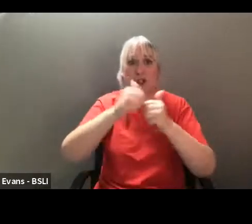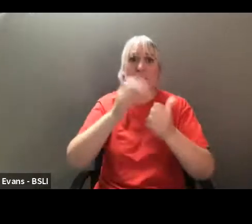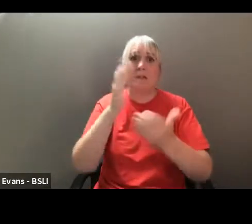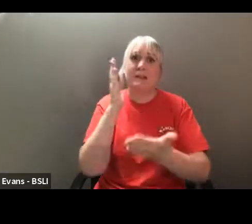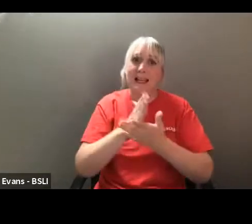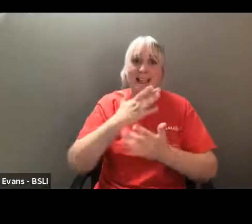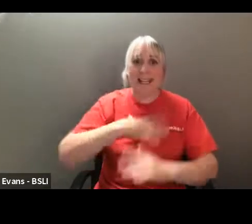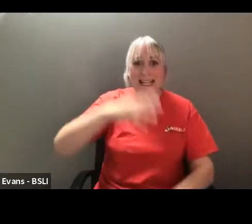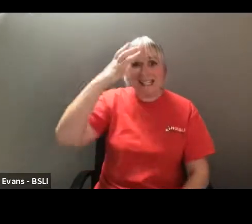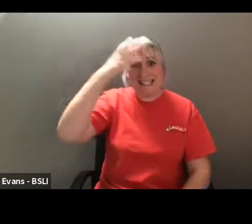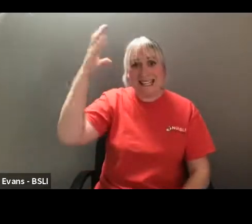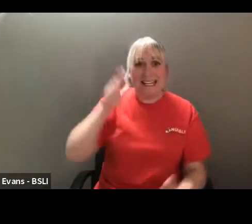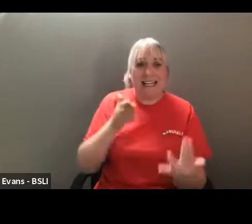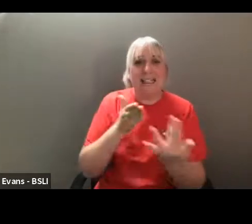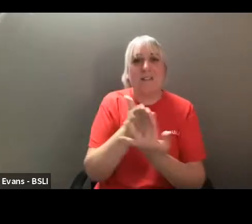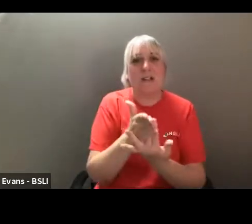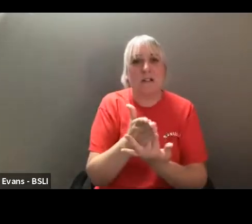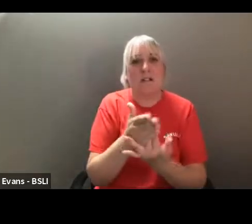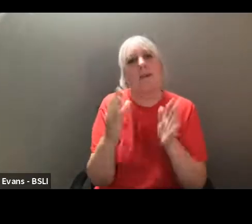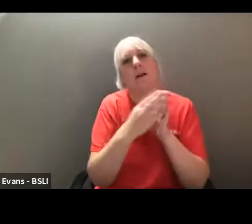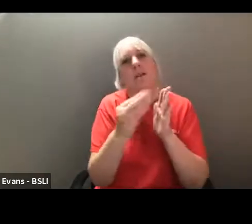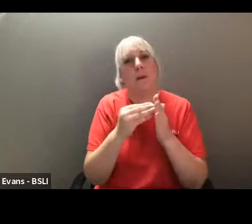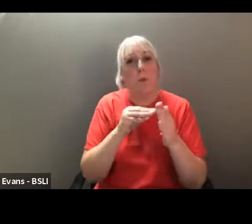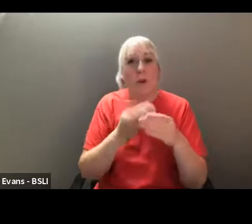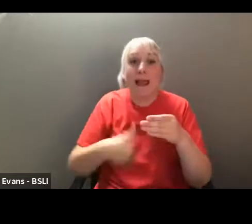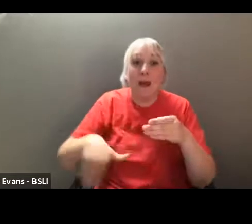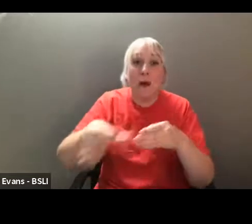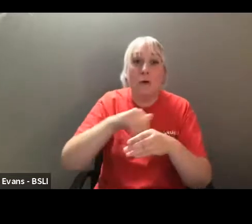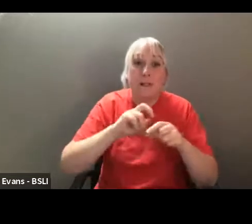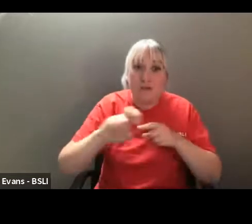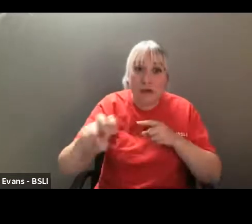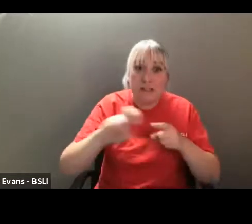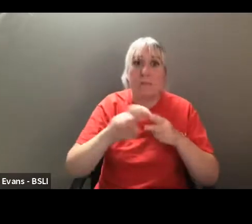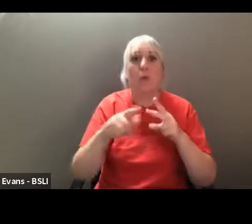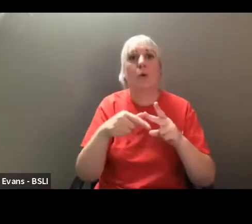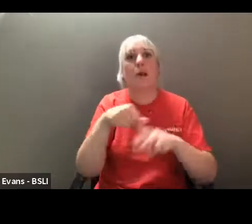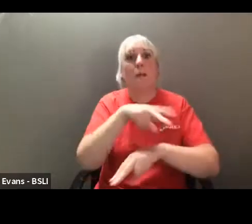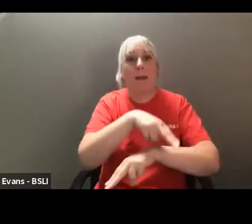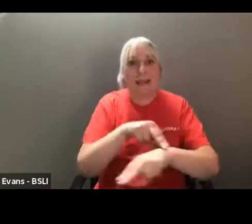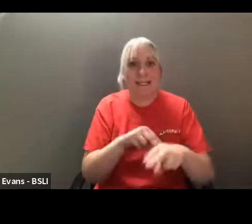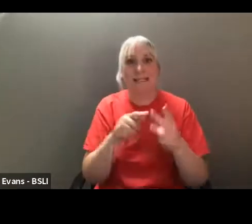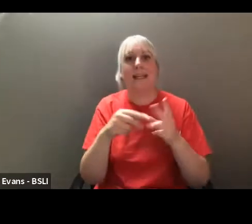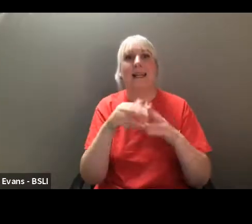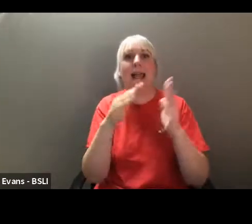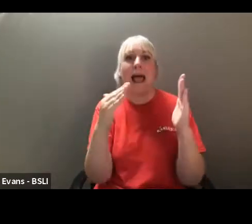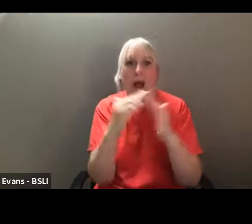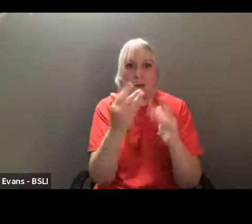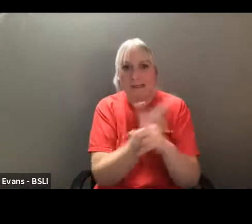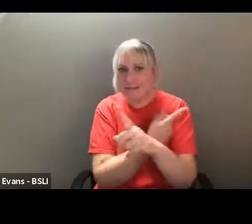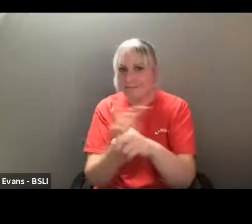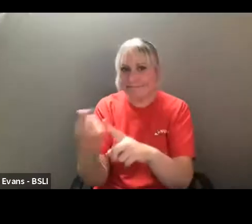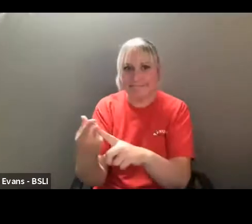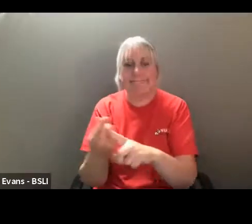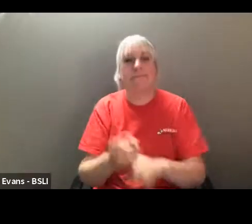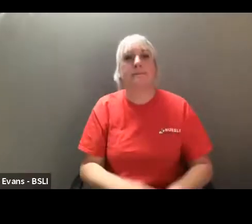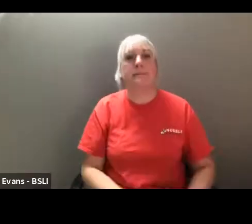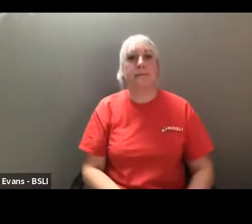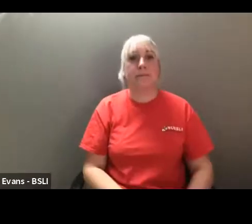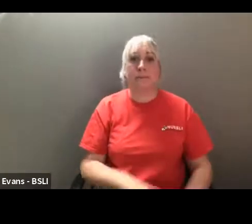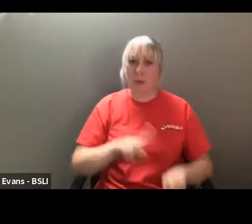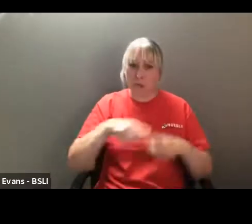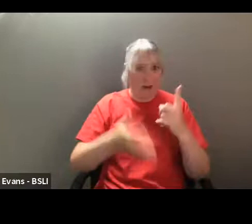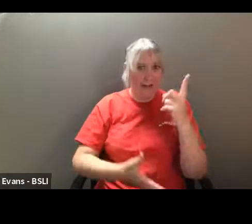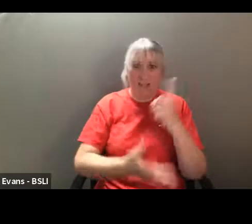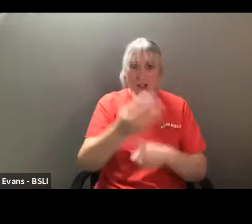as developing inclusive transport, education, policing, housing, and environmental solutions. It cannot be achieved